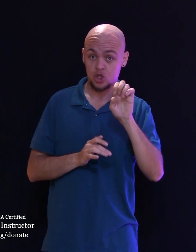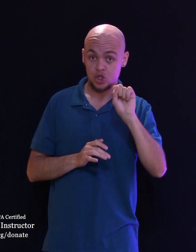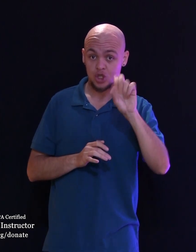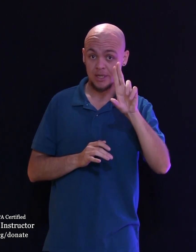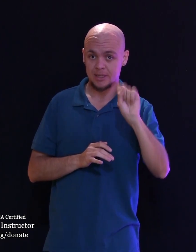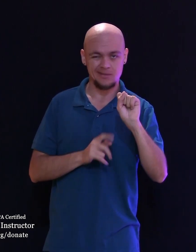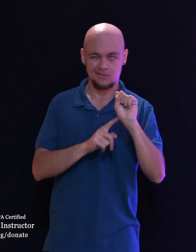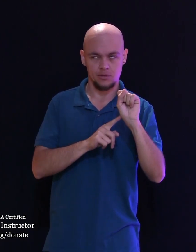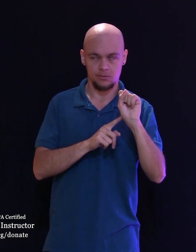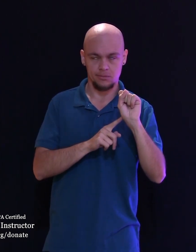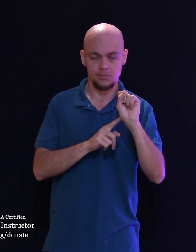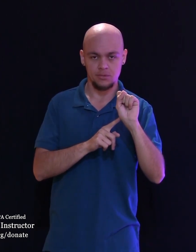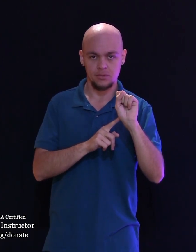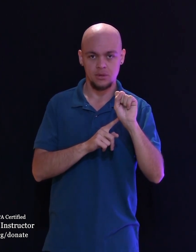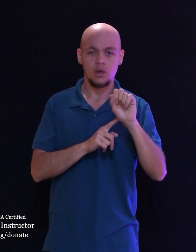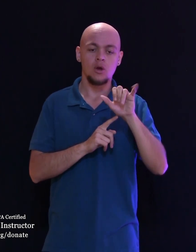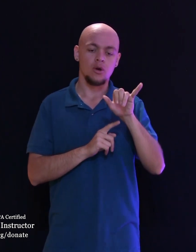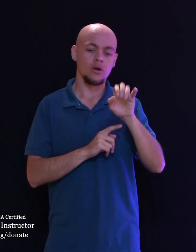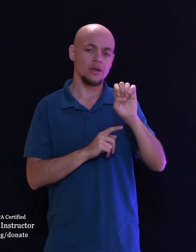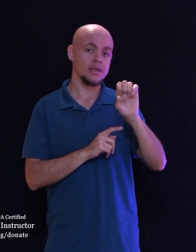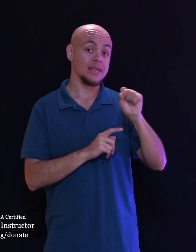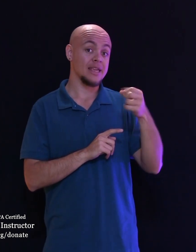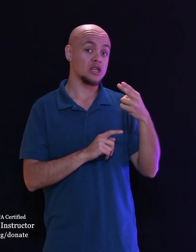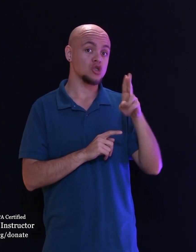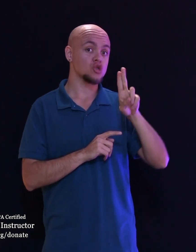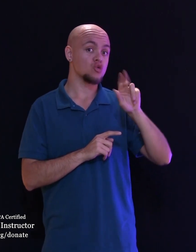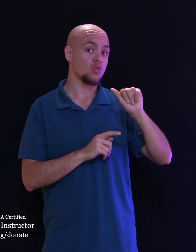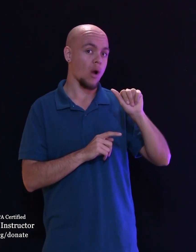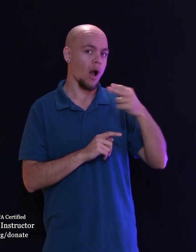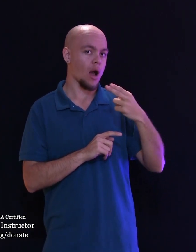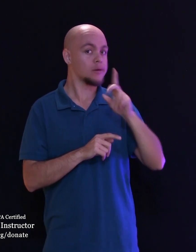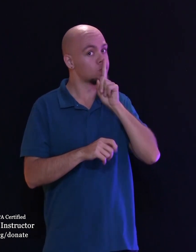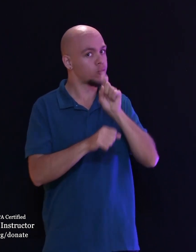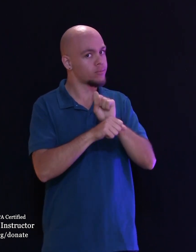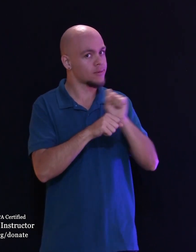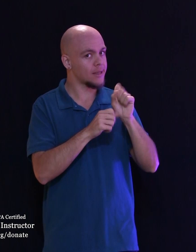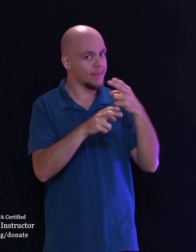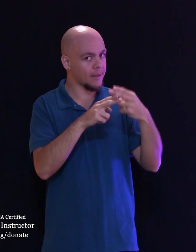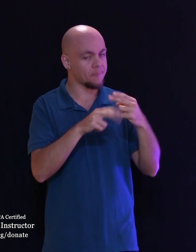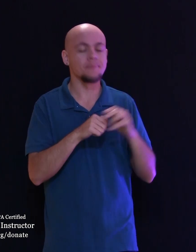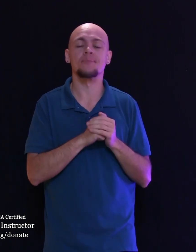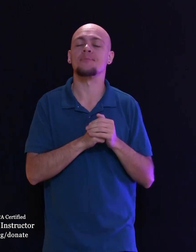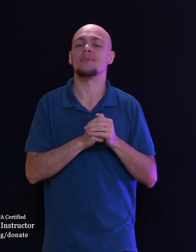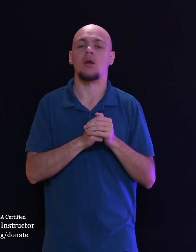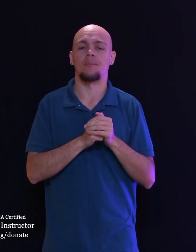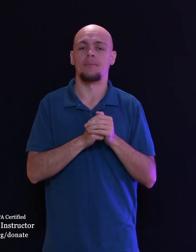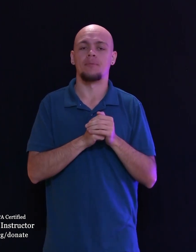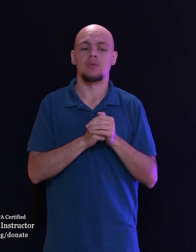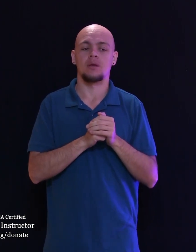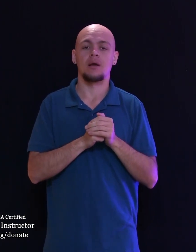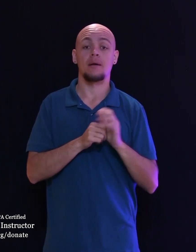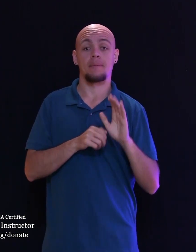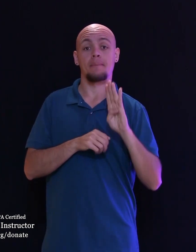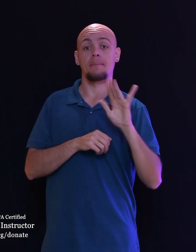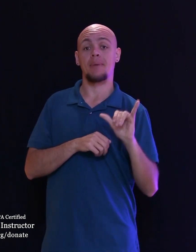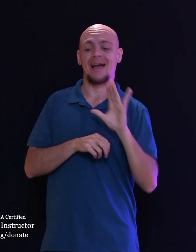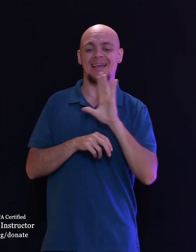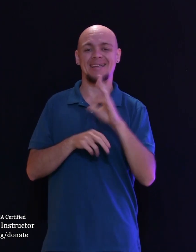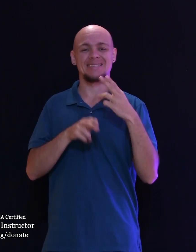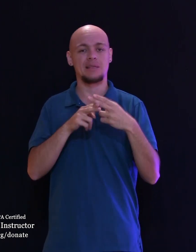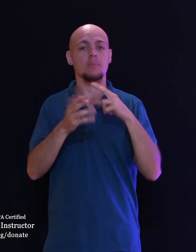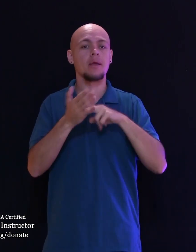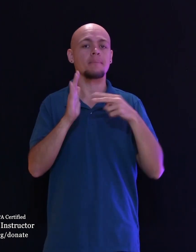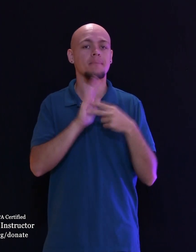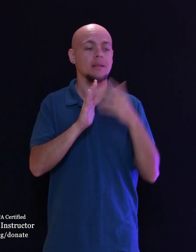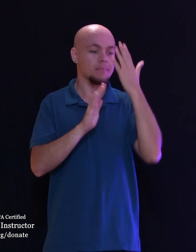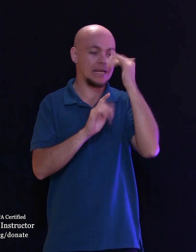It's by his name means acting like him. They're going to hate you because you act like me. Then many will fall